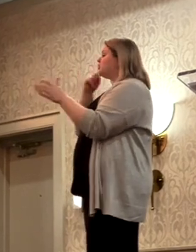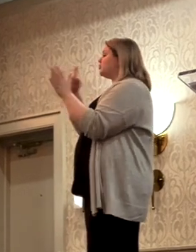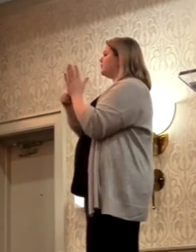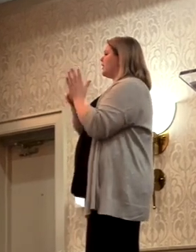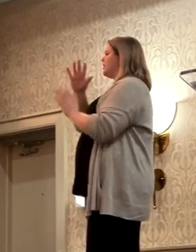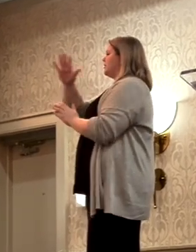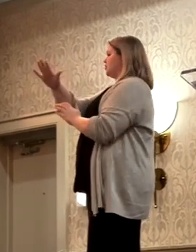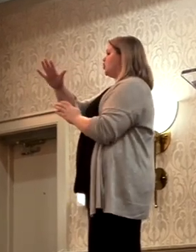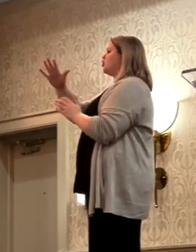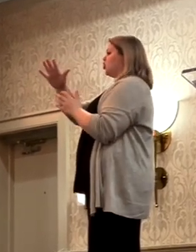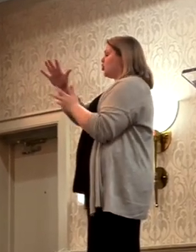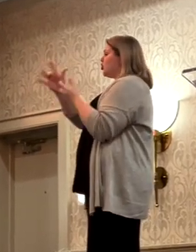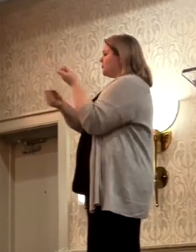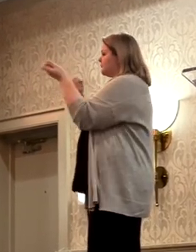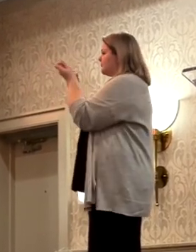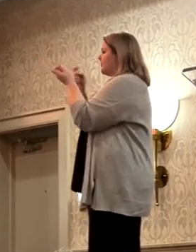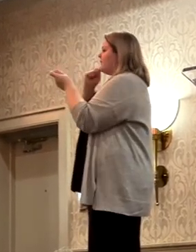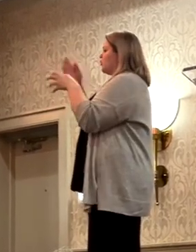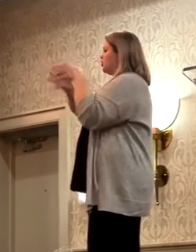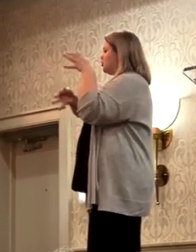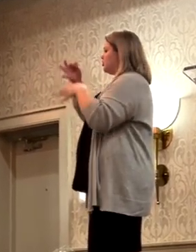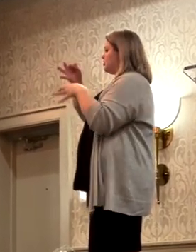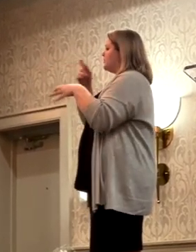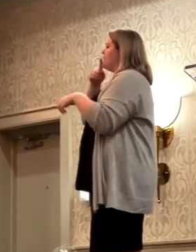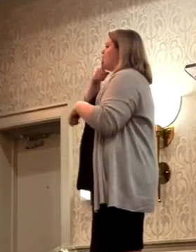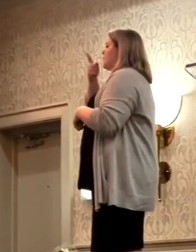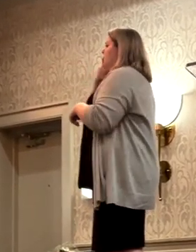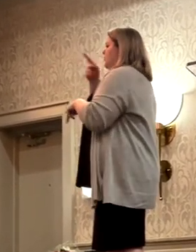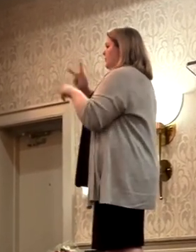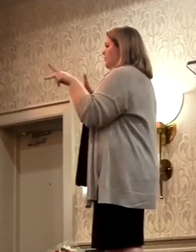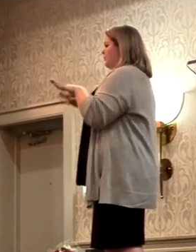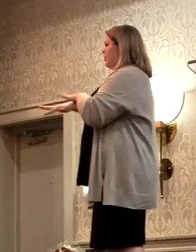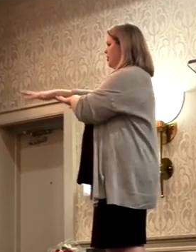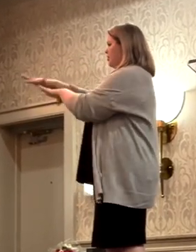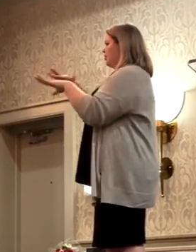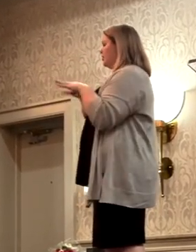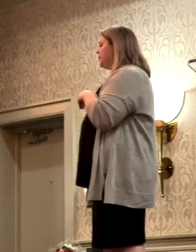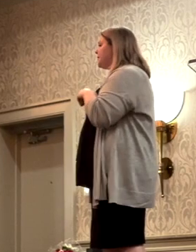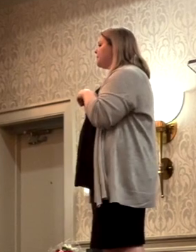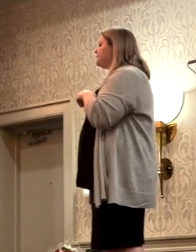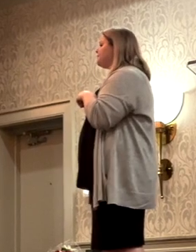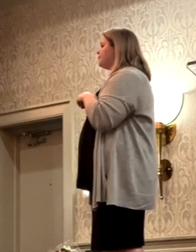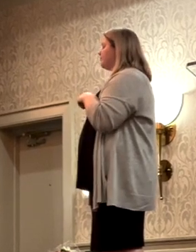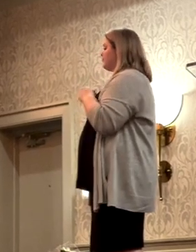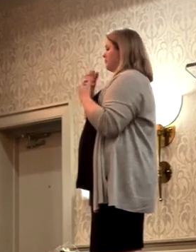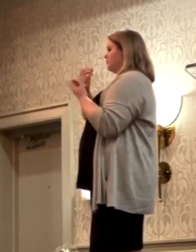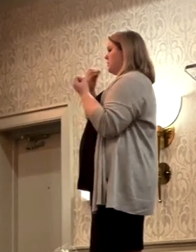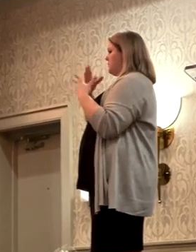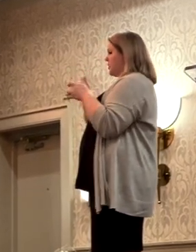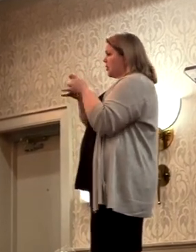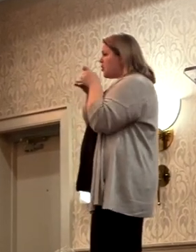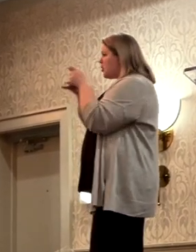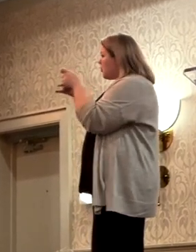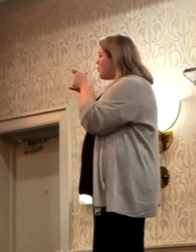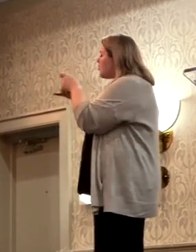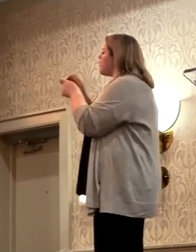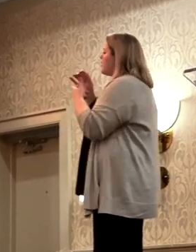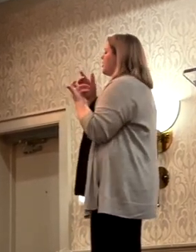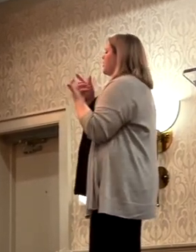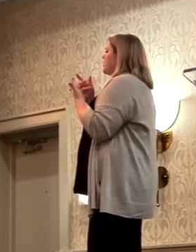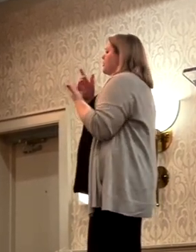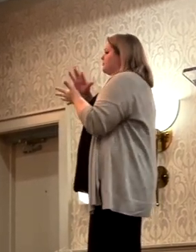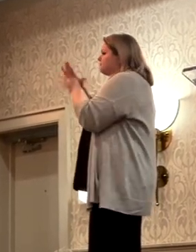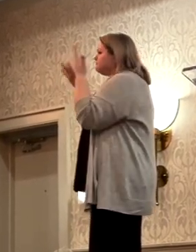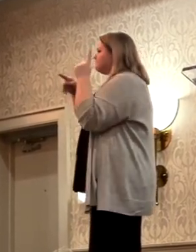towards justice and the public interest. Ladies and gentlemen, these accolades are emblematic as